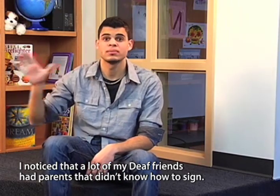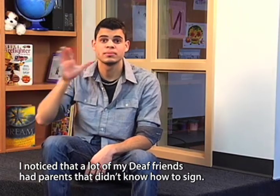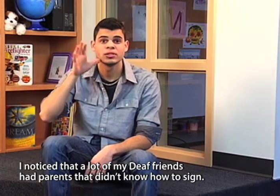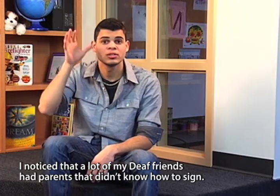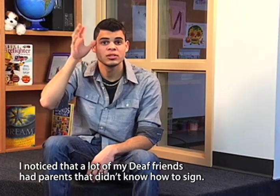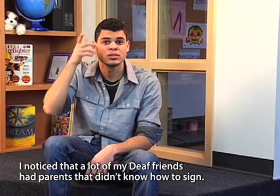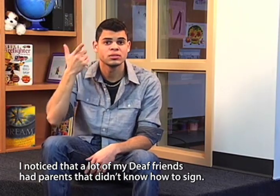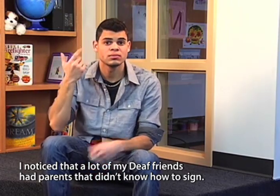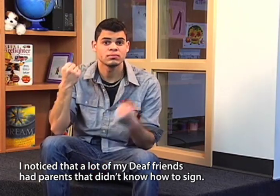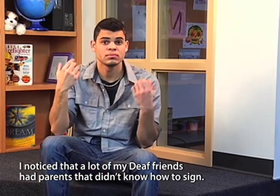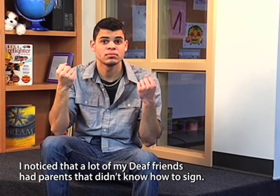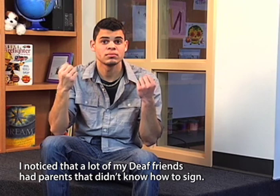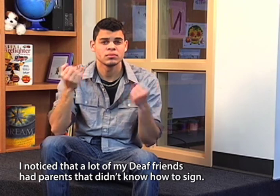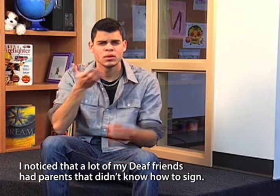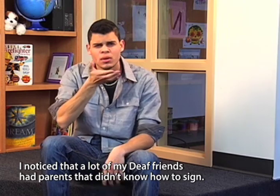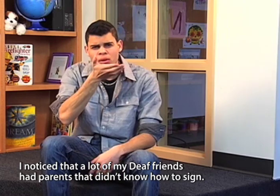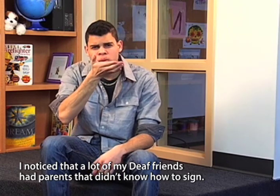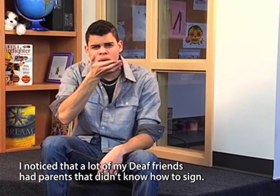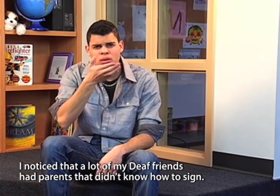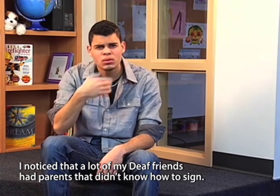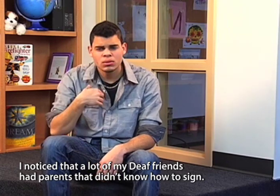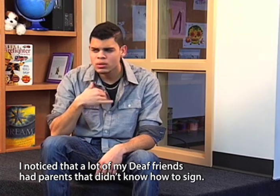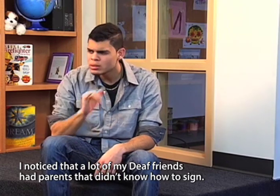had parents that didn't know how to sign.